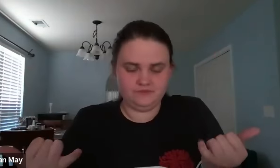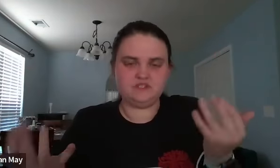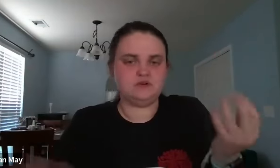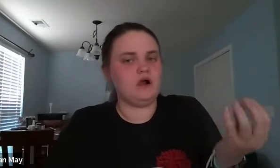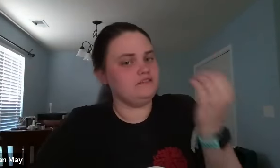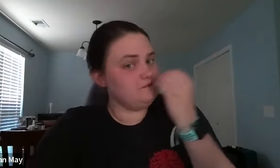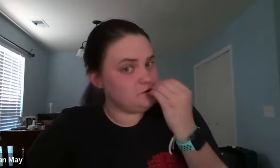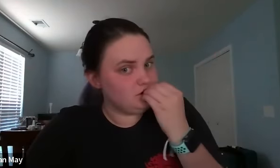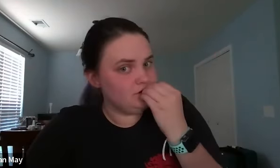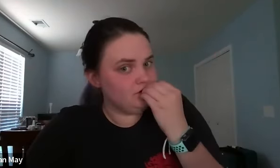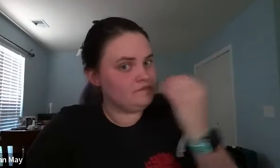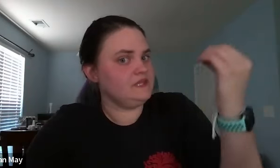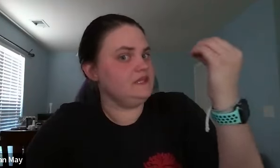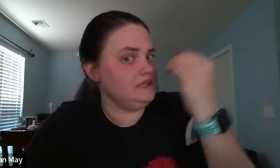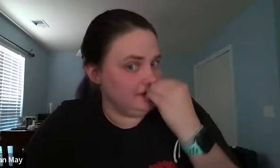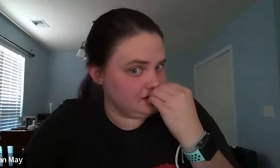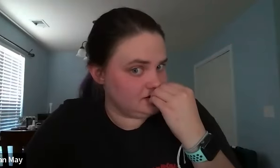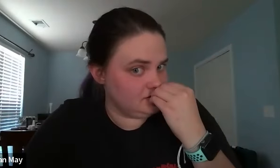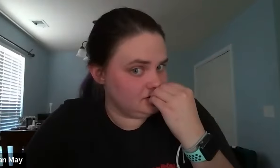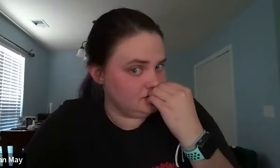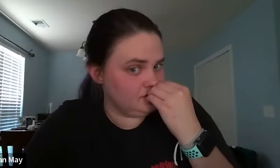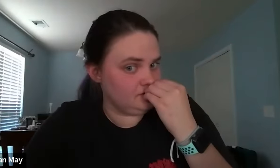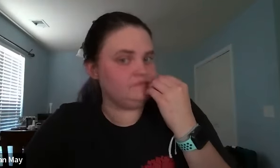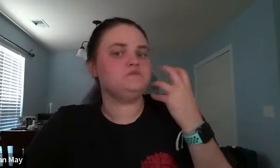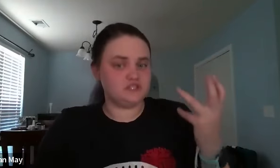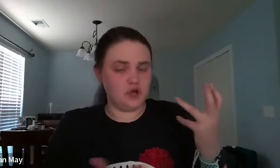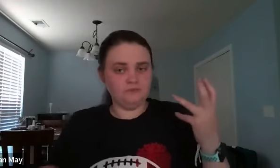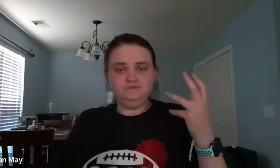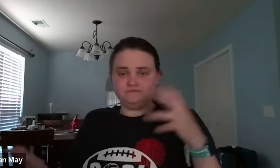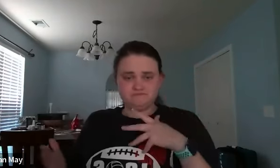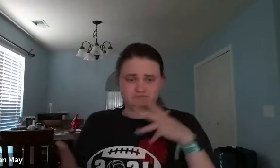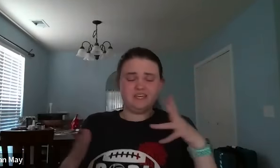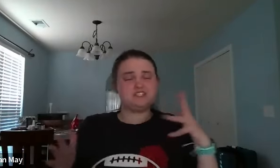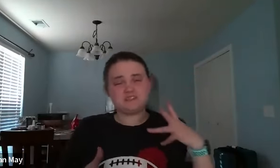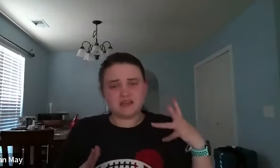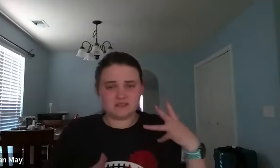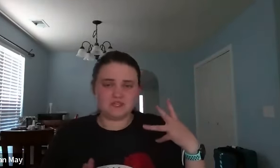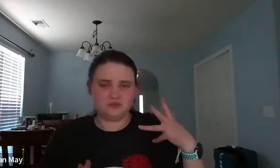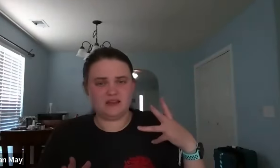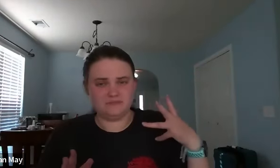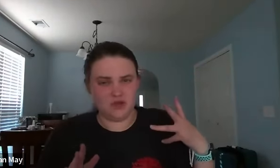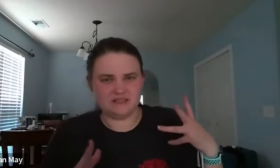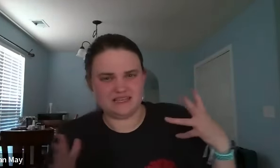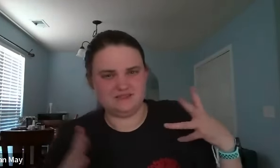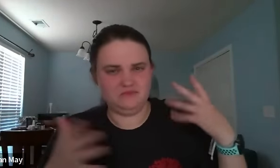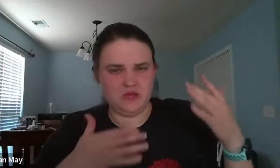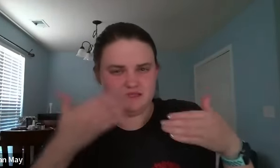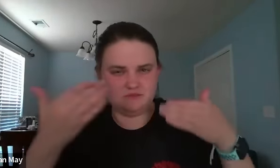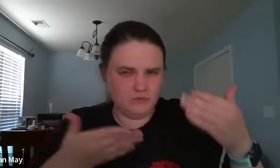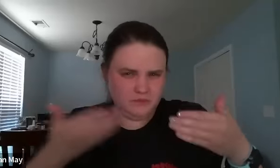So our food, eat. So that's just kind of something you'll kind of notice as you pick